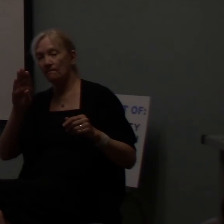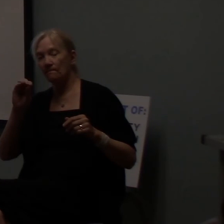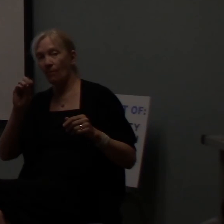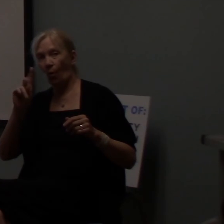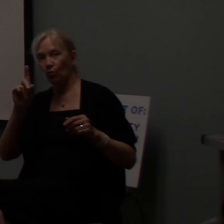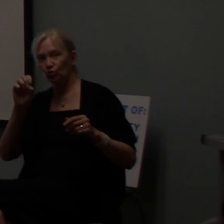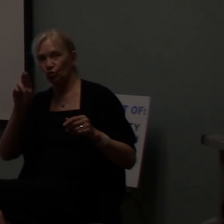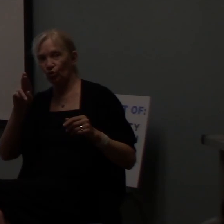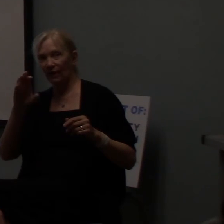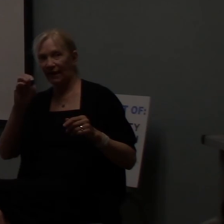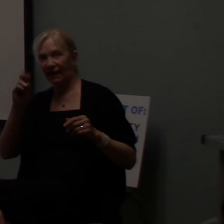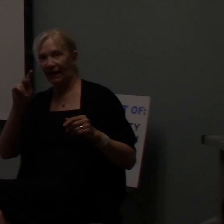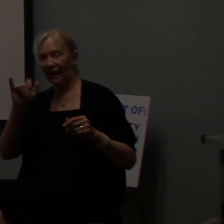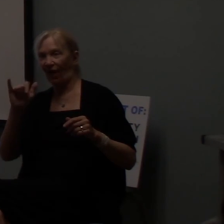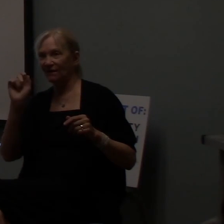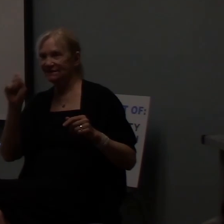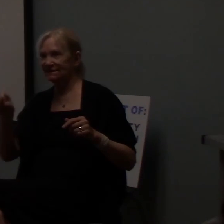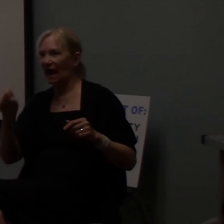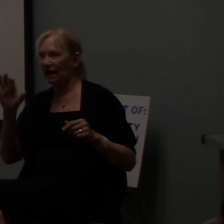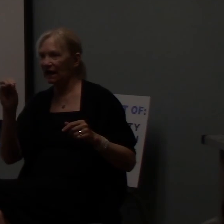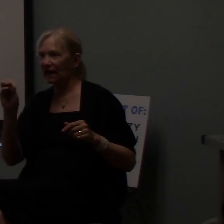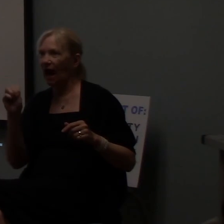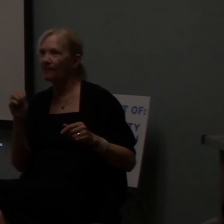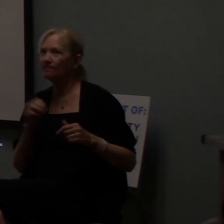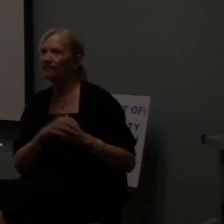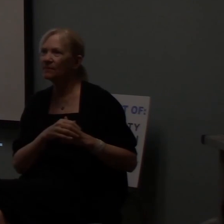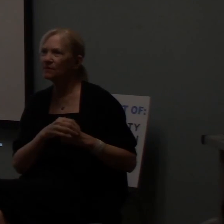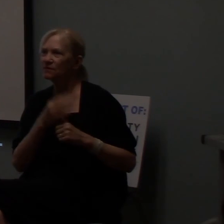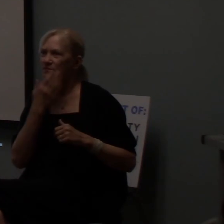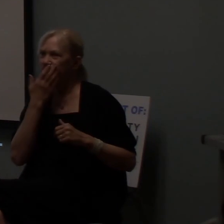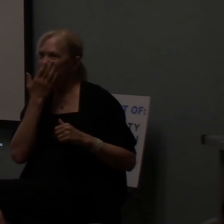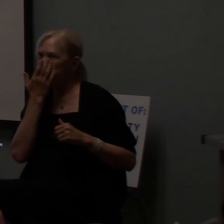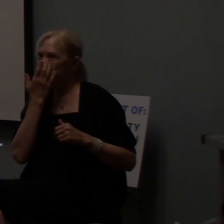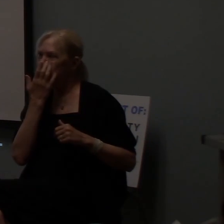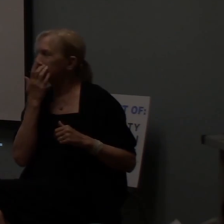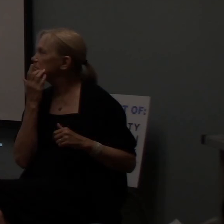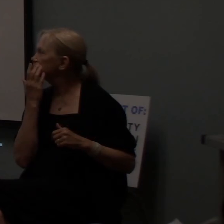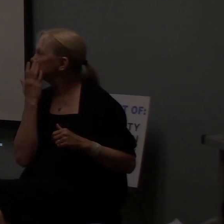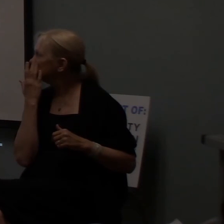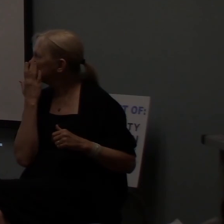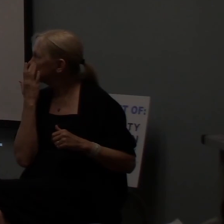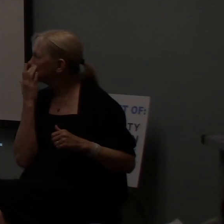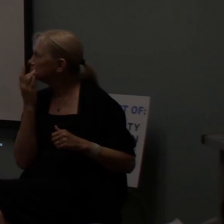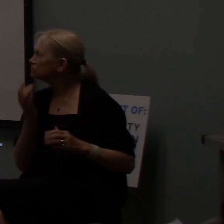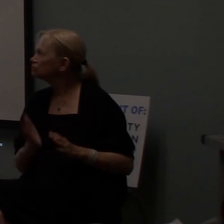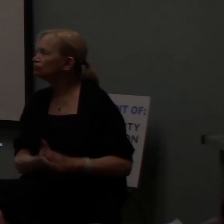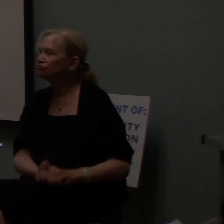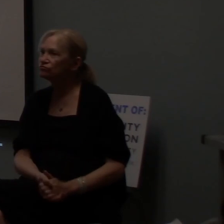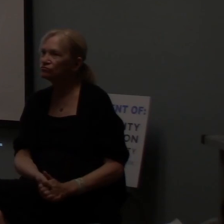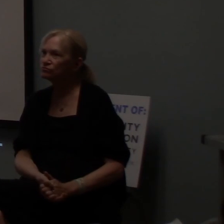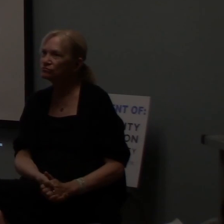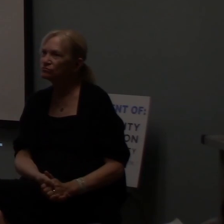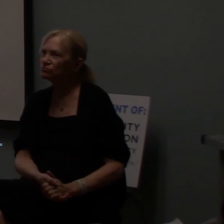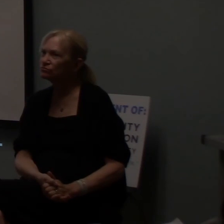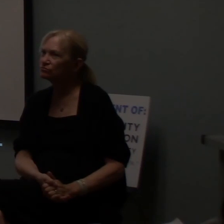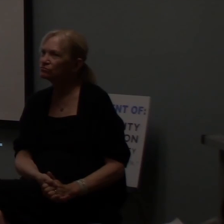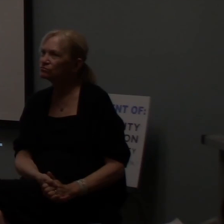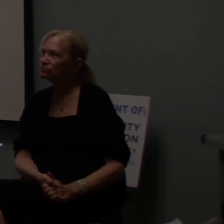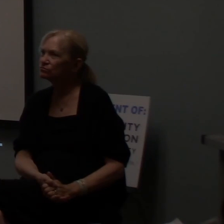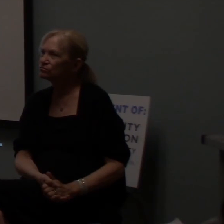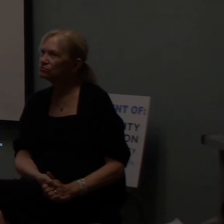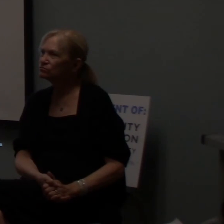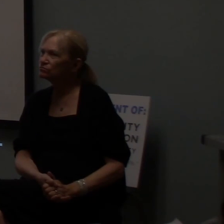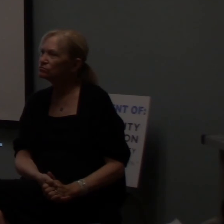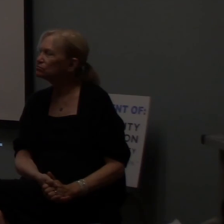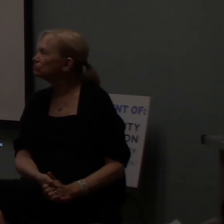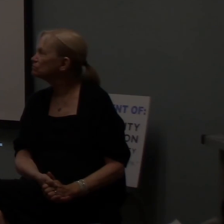to tell me that was really a band. It's F-O-R. And it's F-O-R, not the digit. District representation The for. petition is